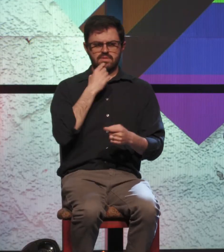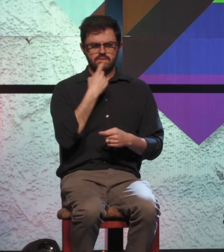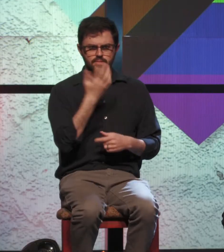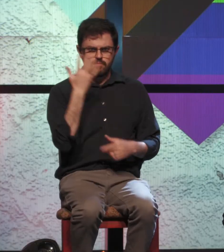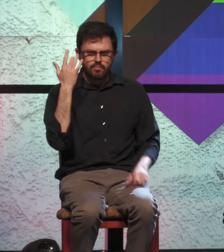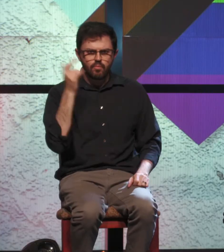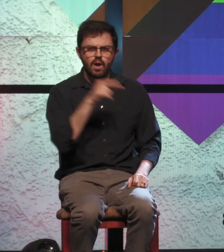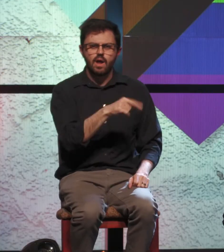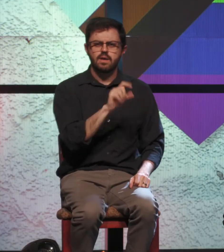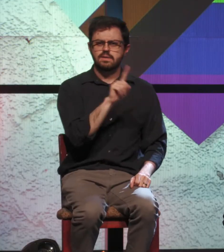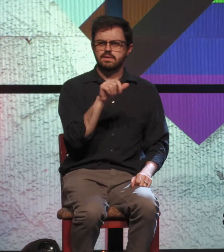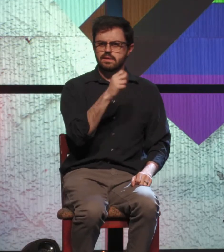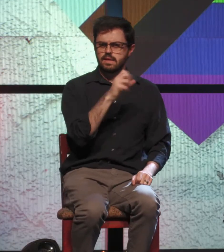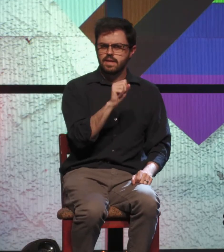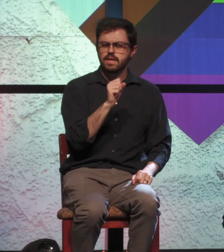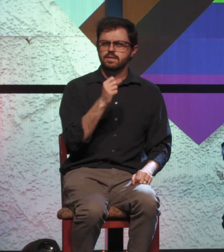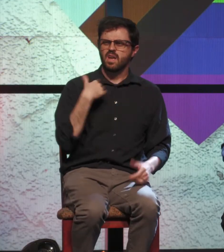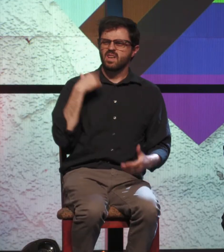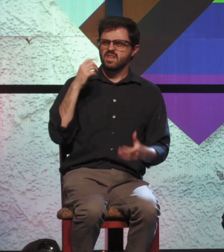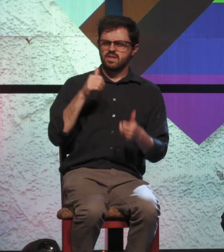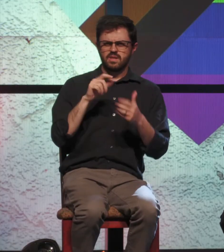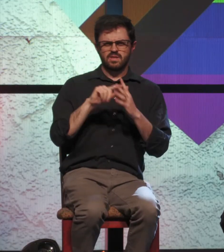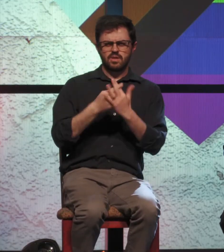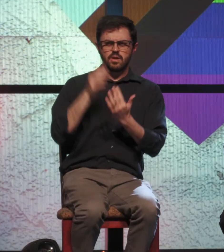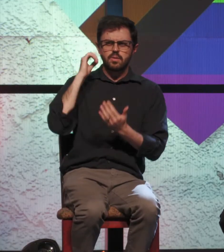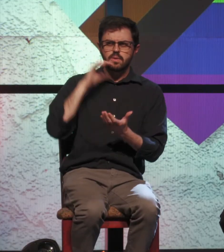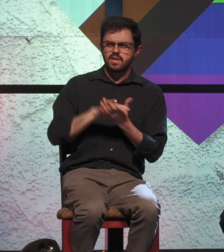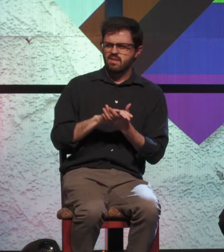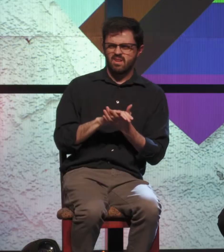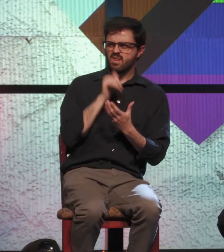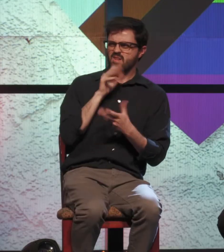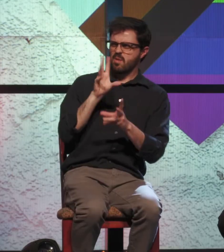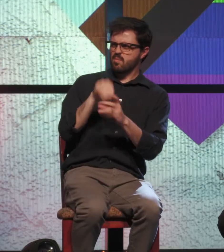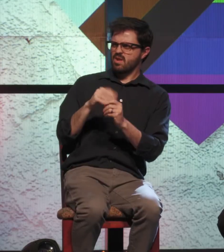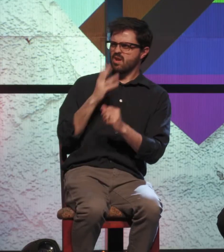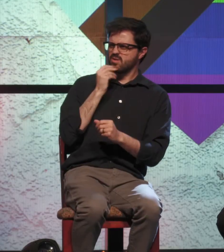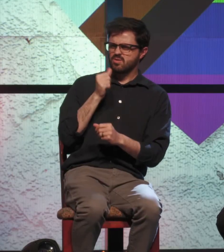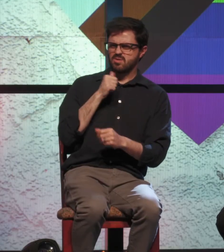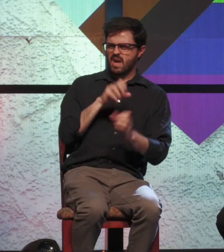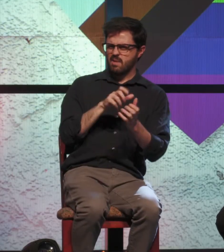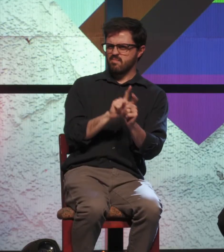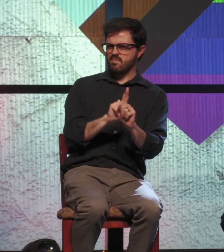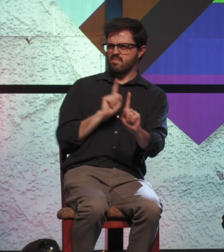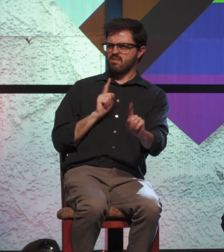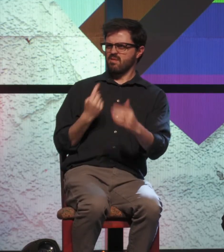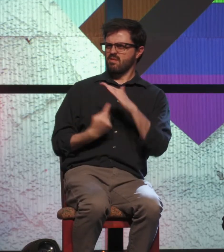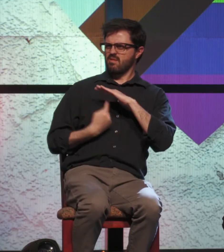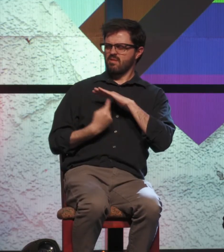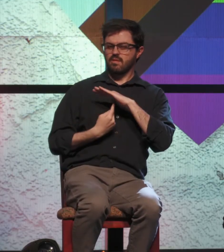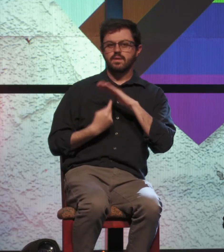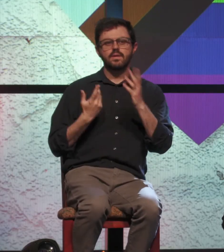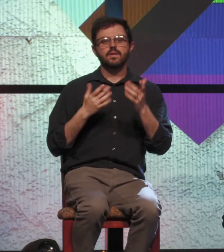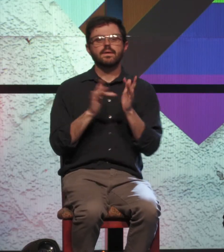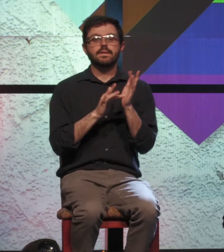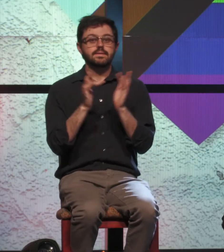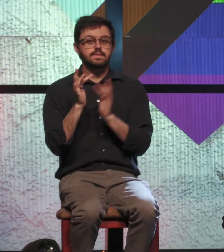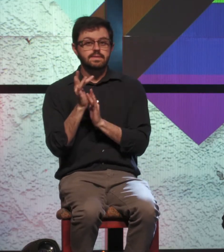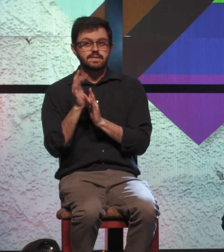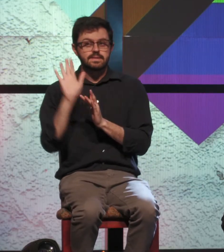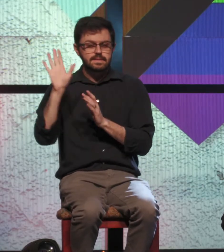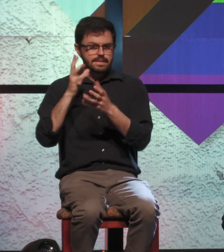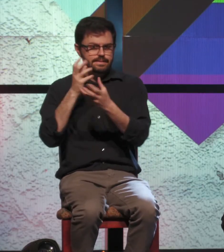tribe, that he didn't belong to the Jews, that he was an outsider, right? And so Jesus acted in such a way, he loved in such a way that